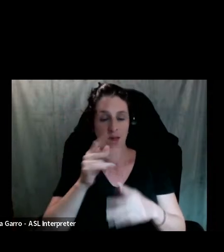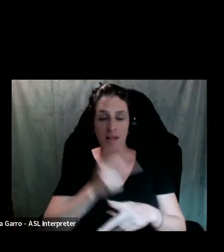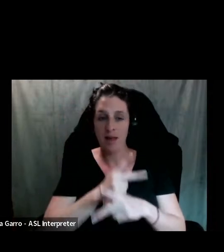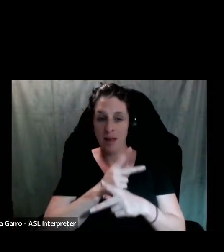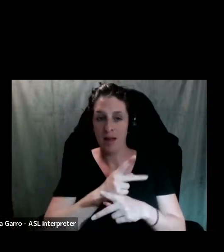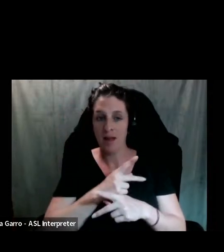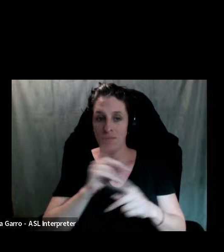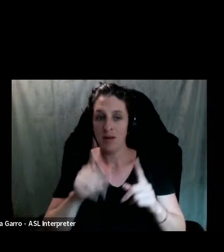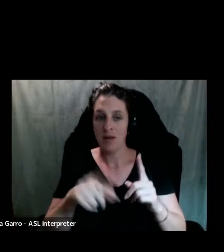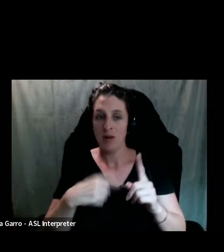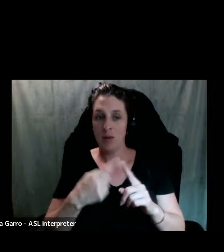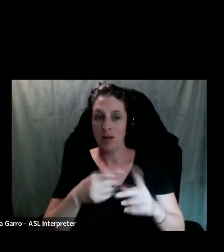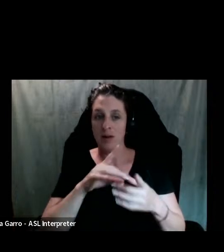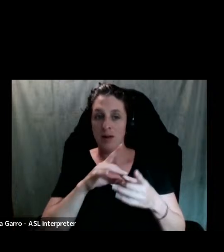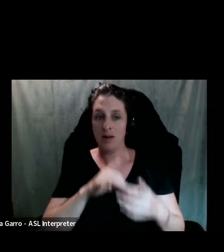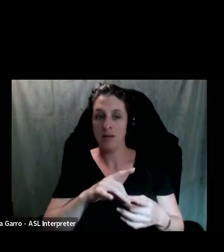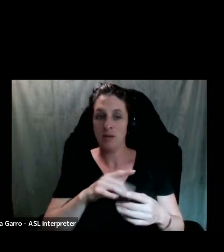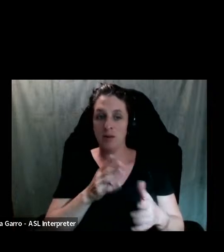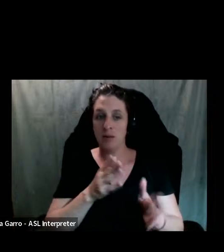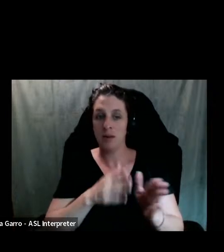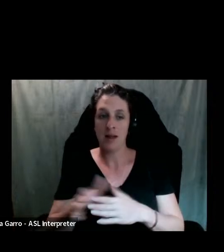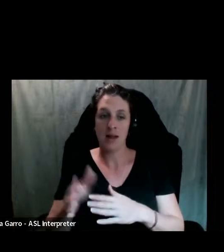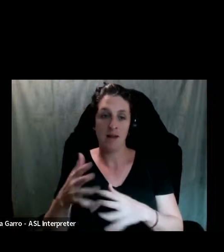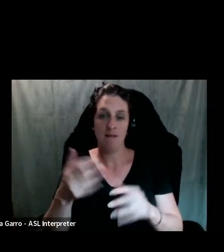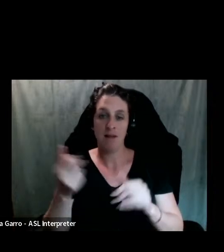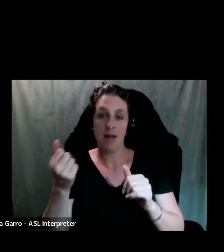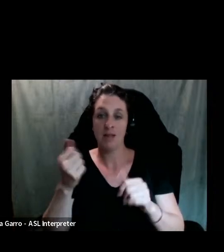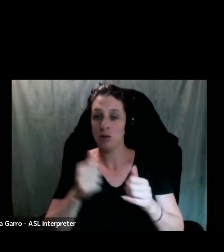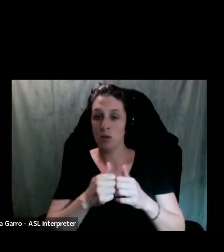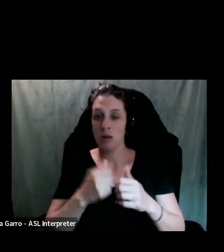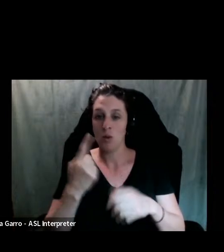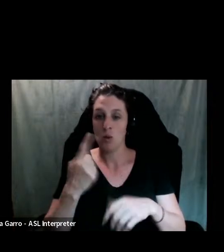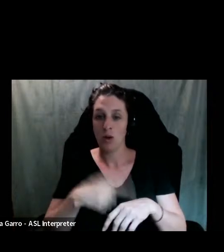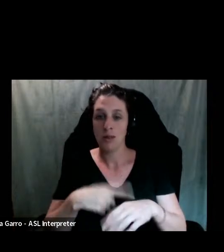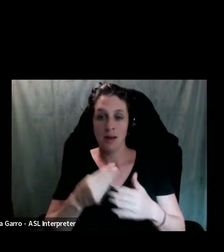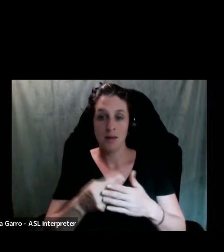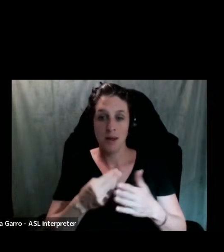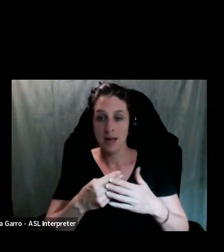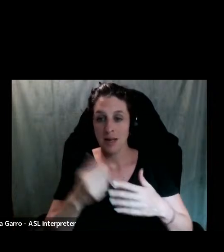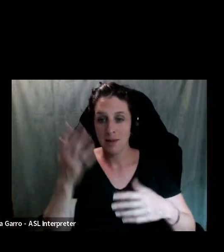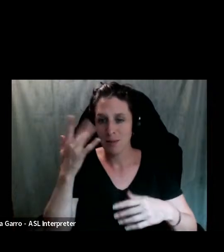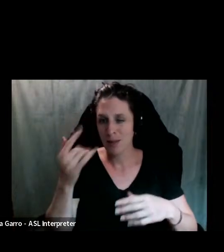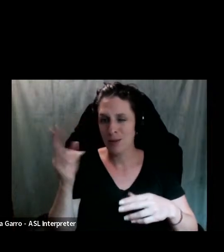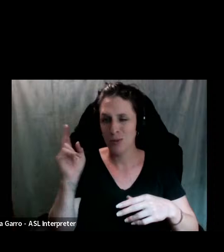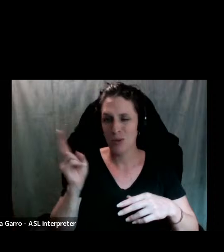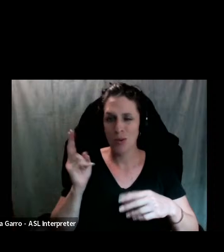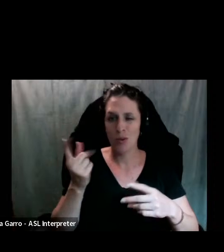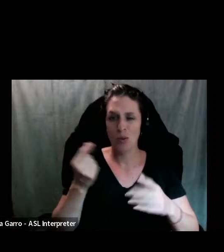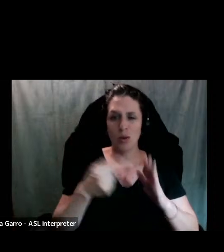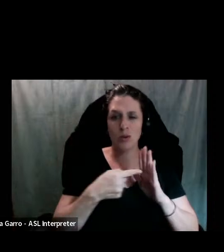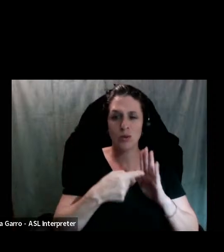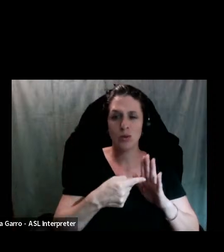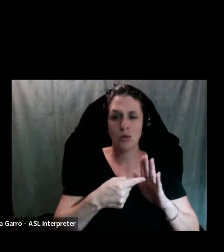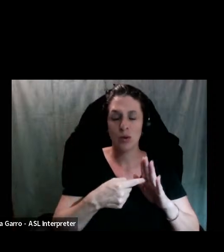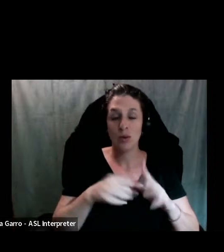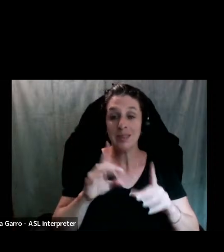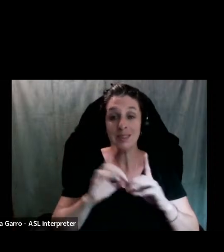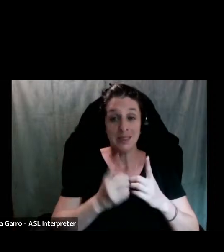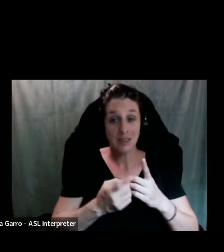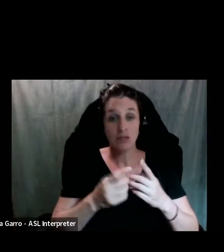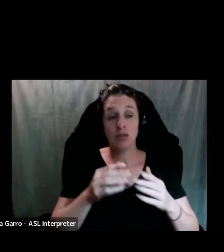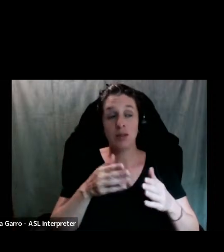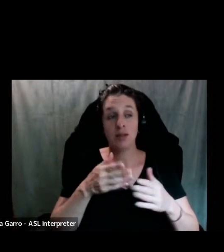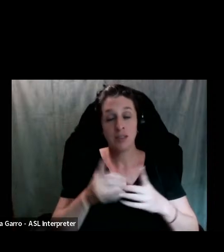to playing fast with one-time money. Because it historically what it's shown in district after district